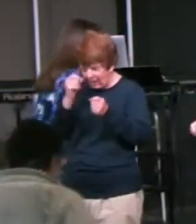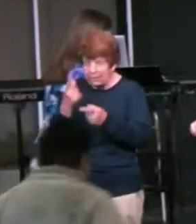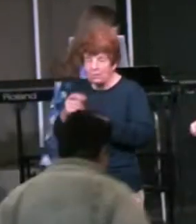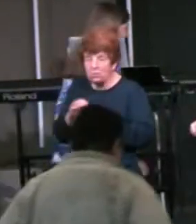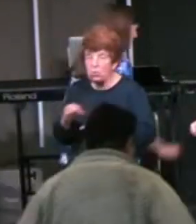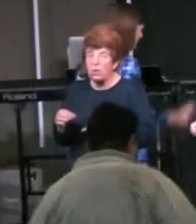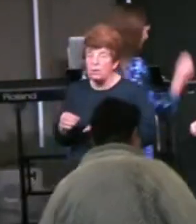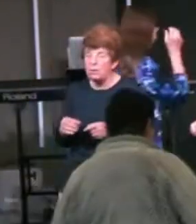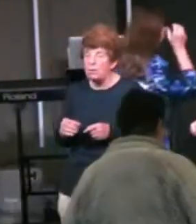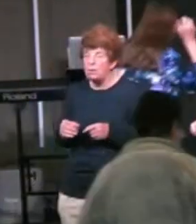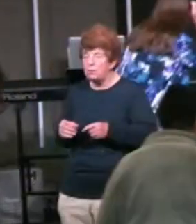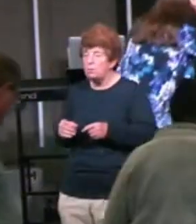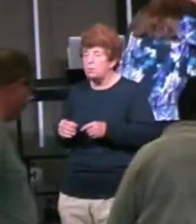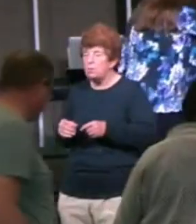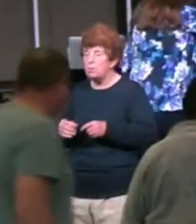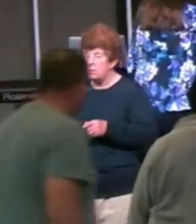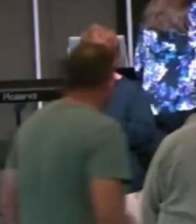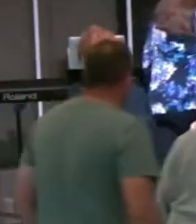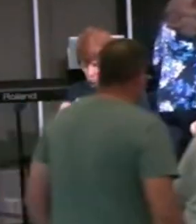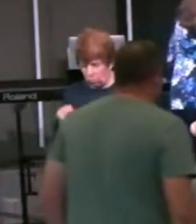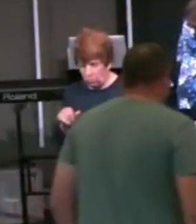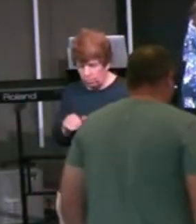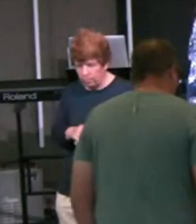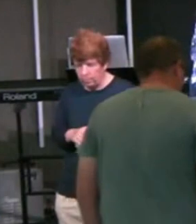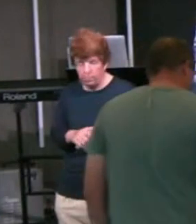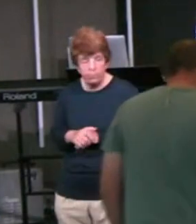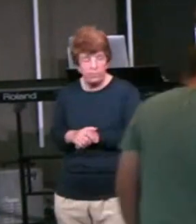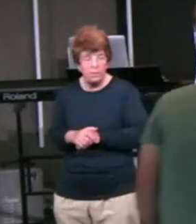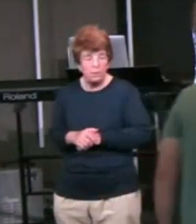easy to act upon.